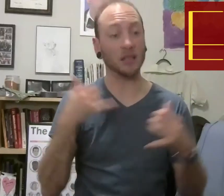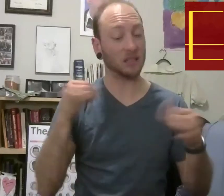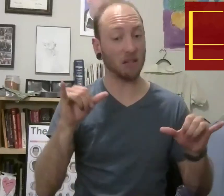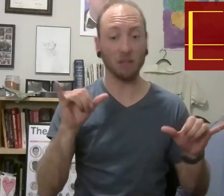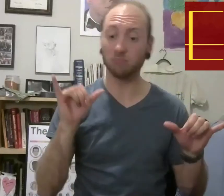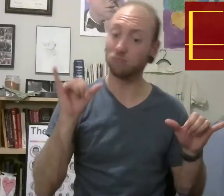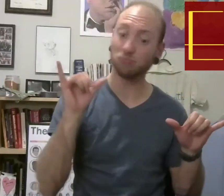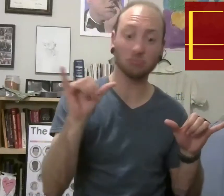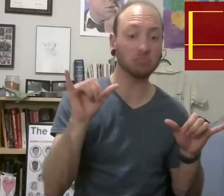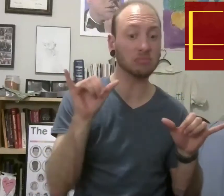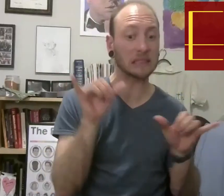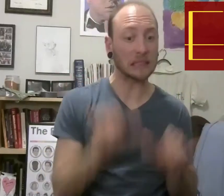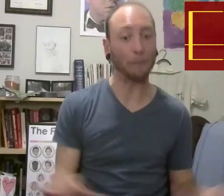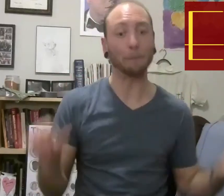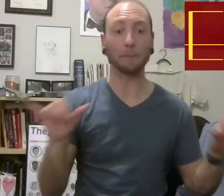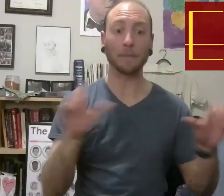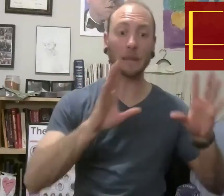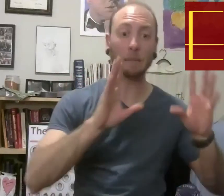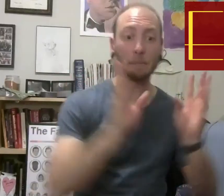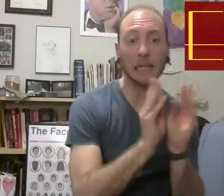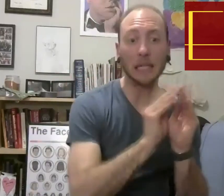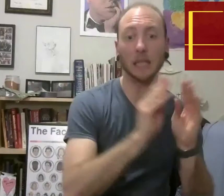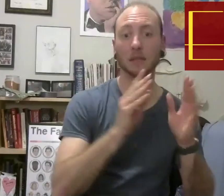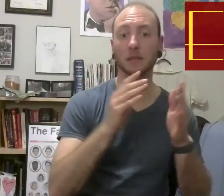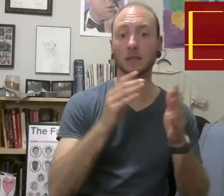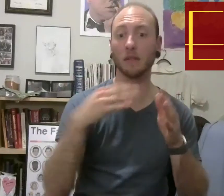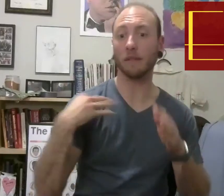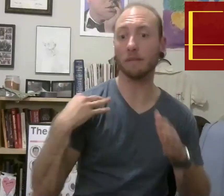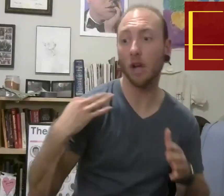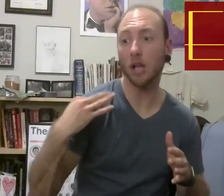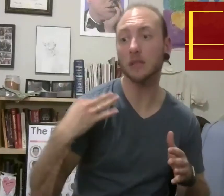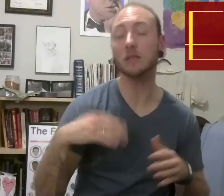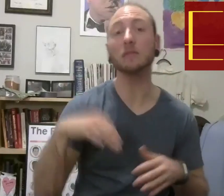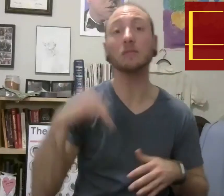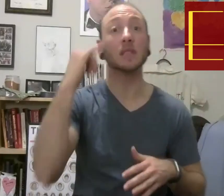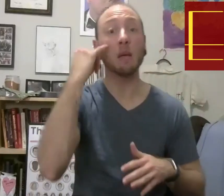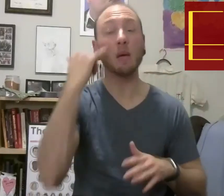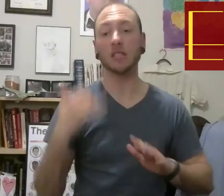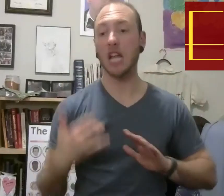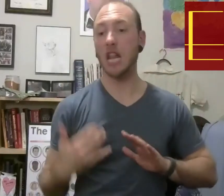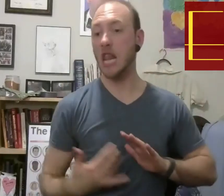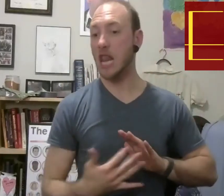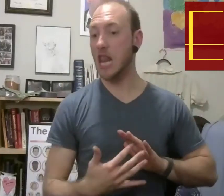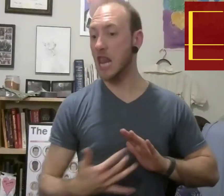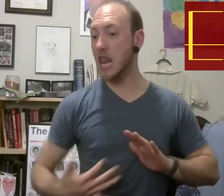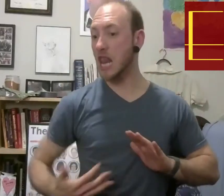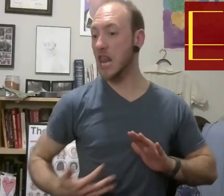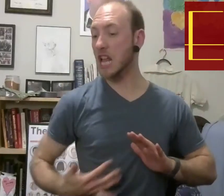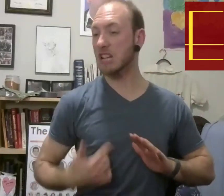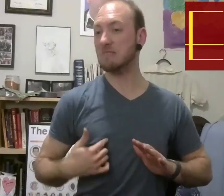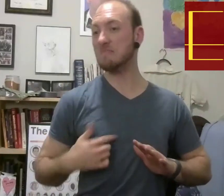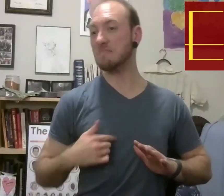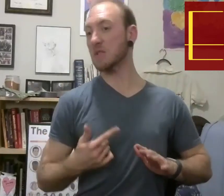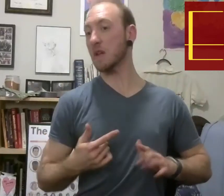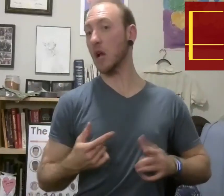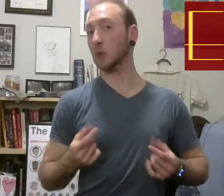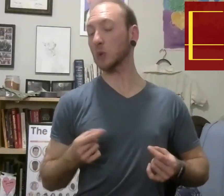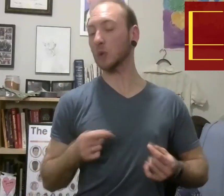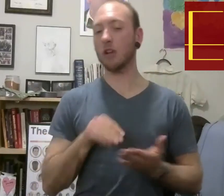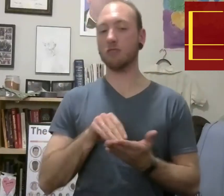and if I feel really resentful, I write it down. I do an inventory and I ask for the next right thought or